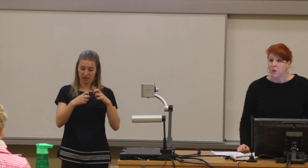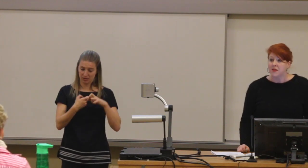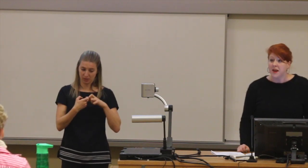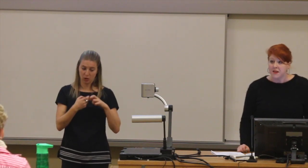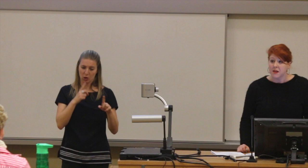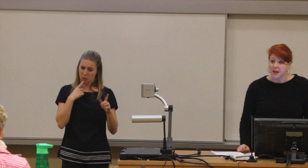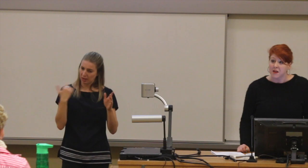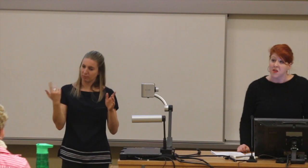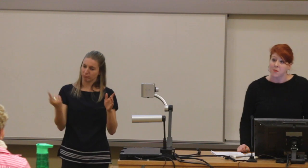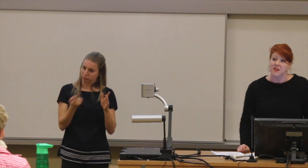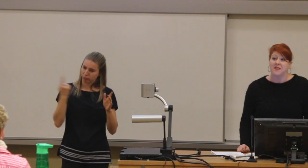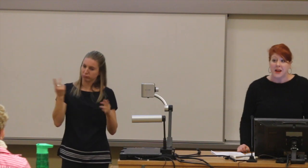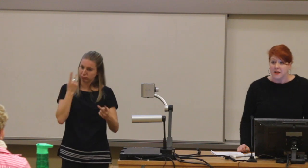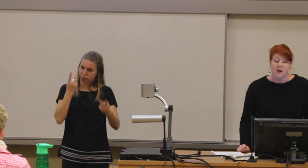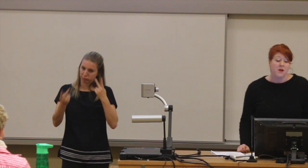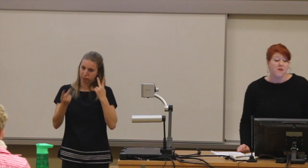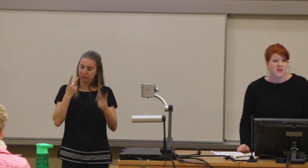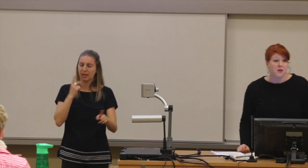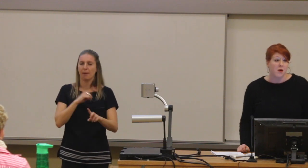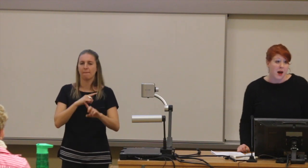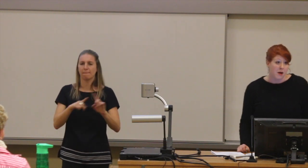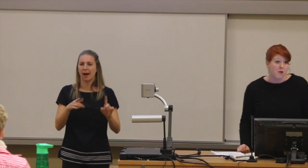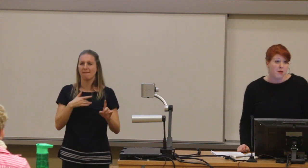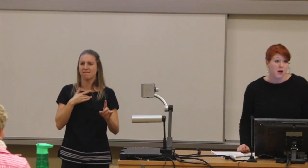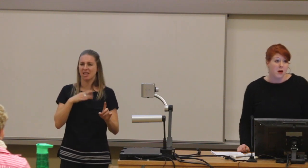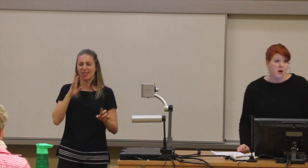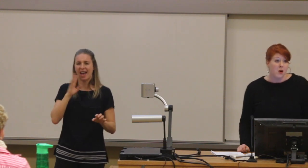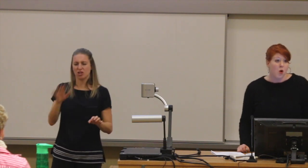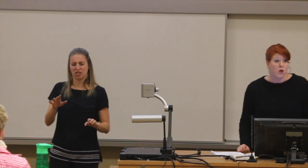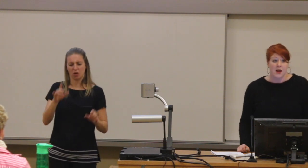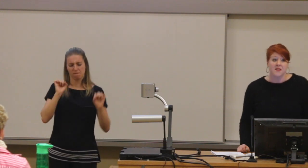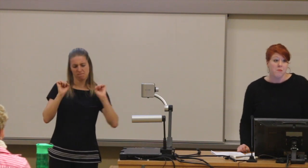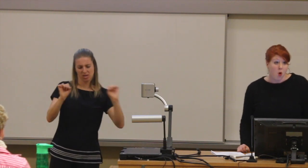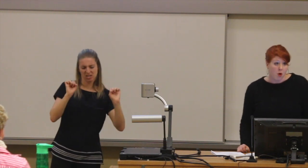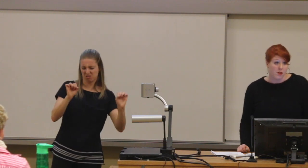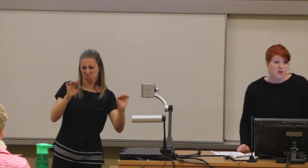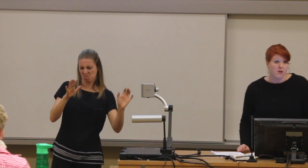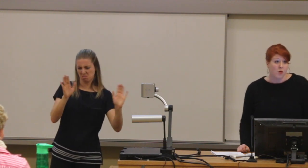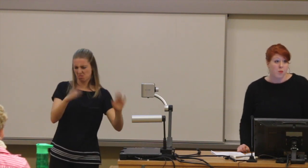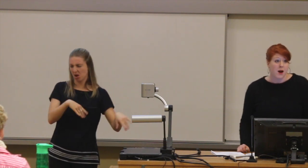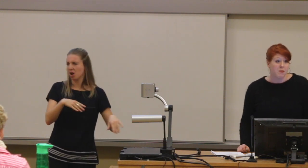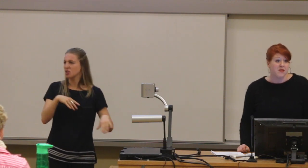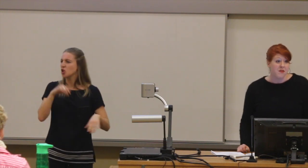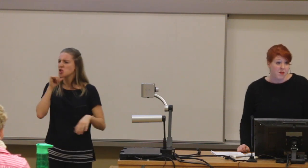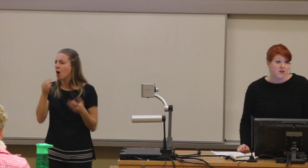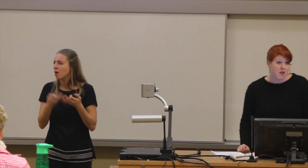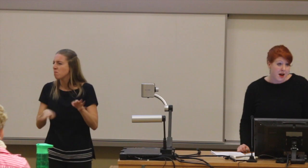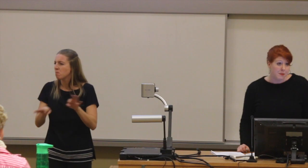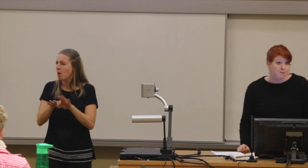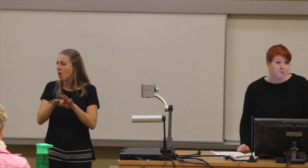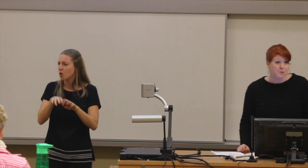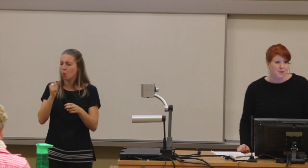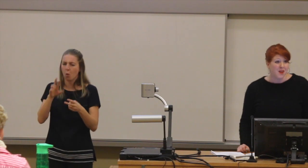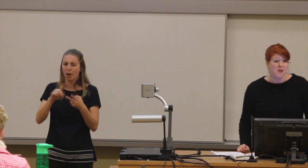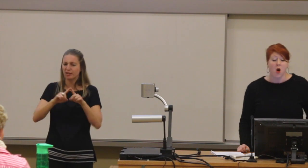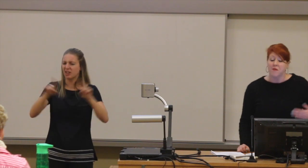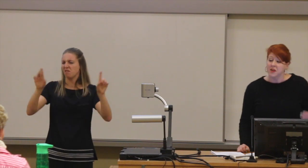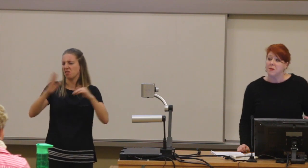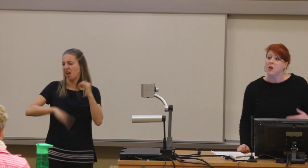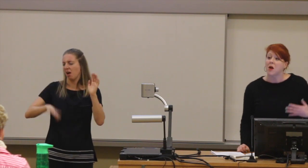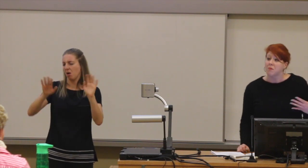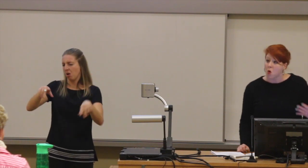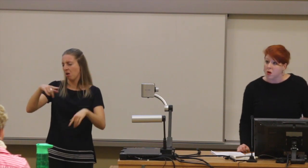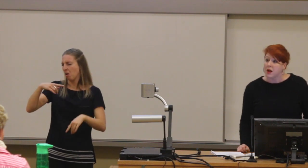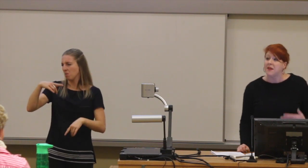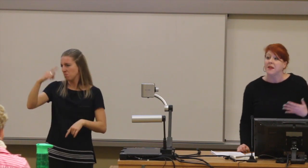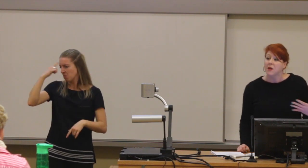common. Again, we tend to think of them as secondary to physical health, or less important, or perhaps different than, and there often